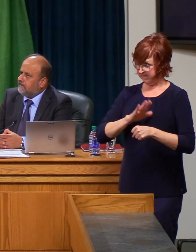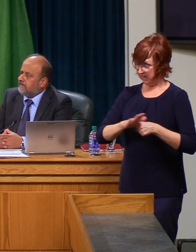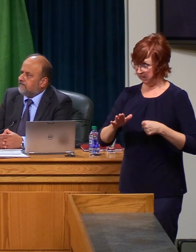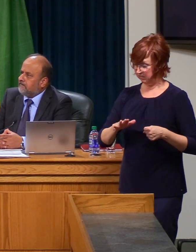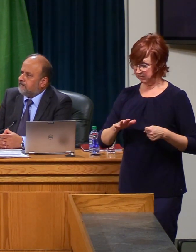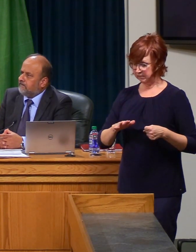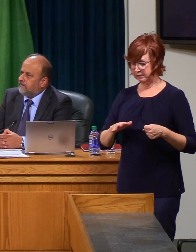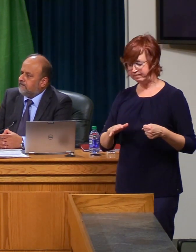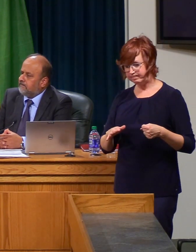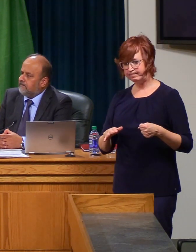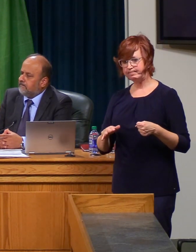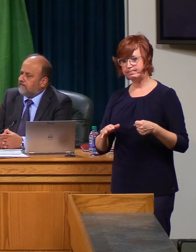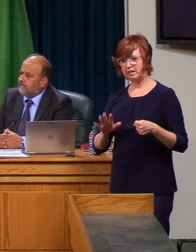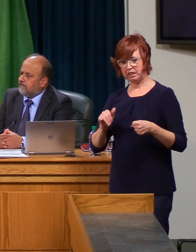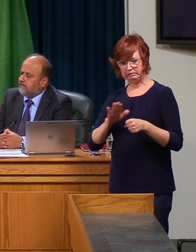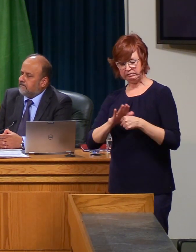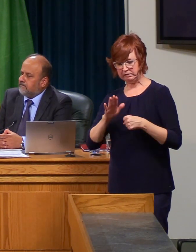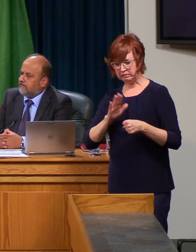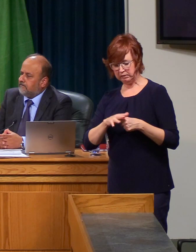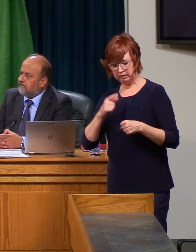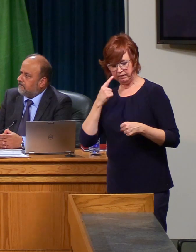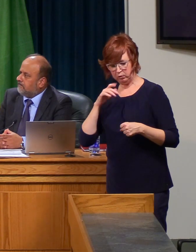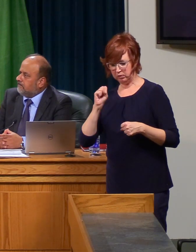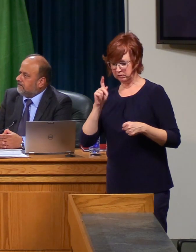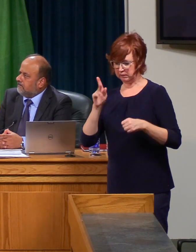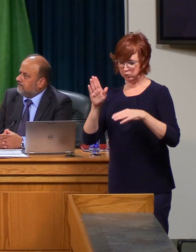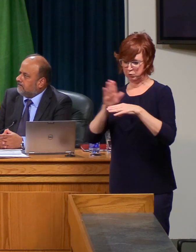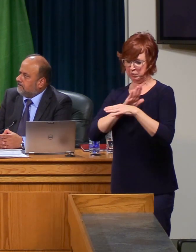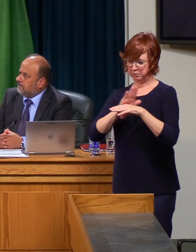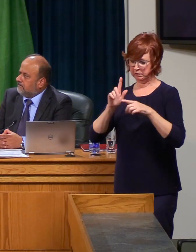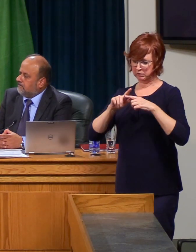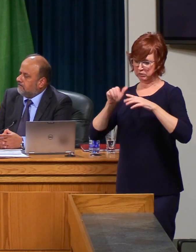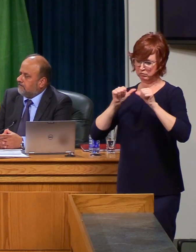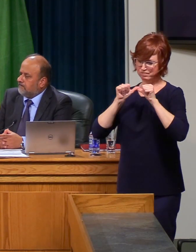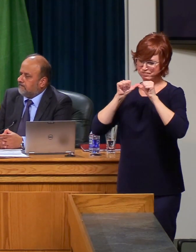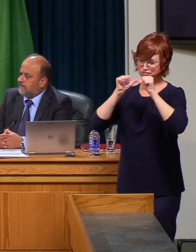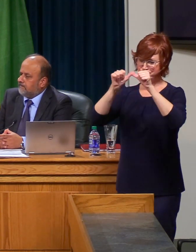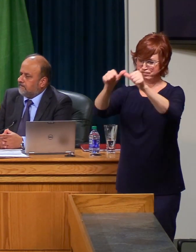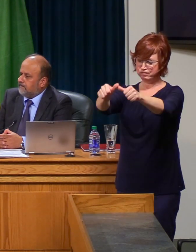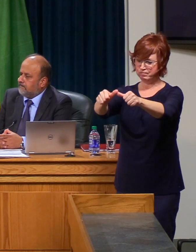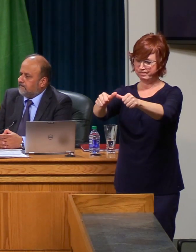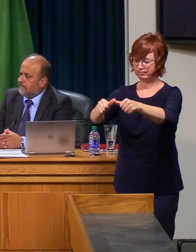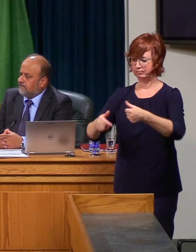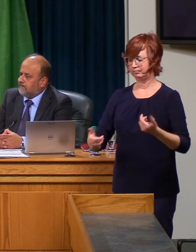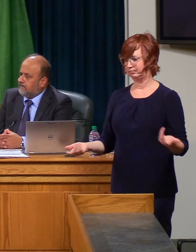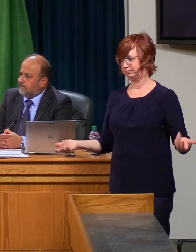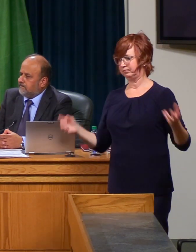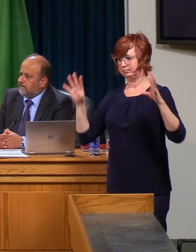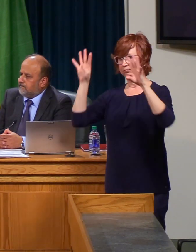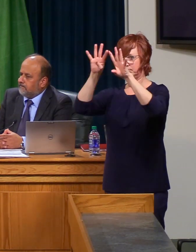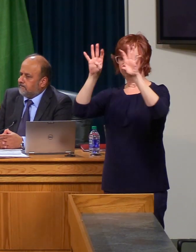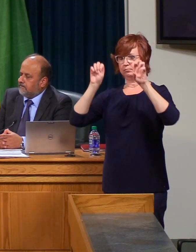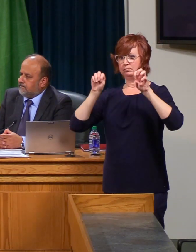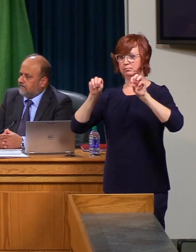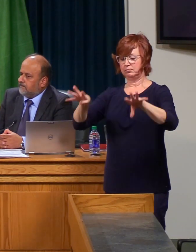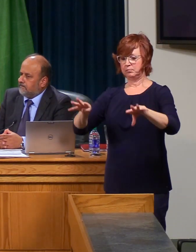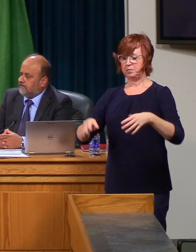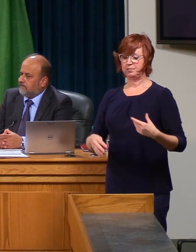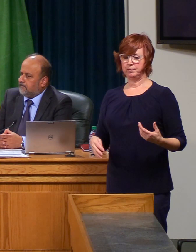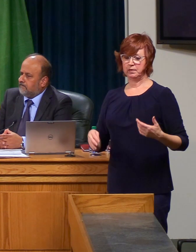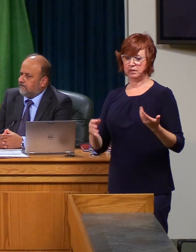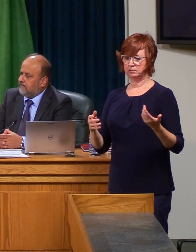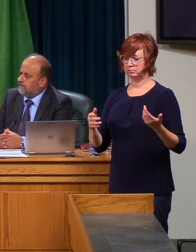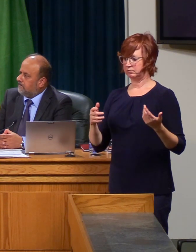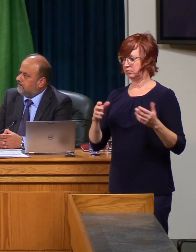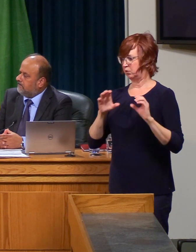Saskatchewan businesses to survive? That is a question that no one can answer. We are in an uncharted territory. I'm not aware